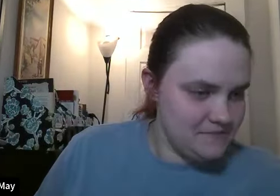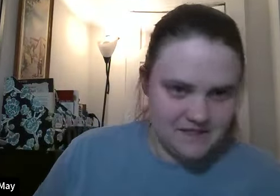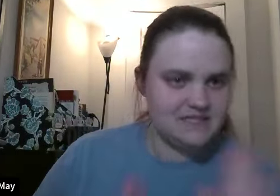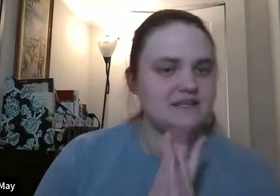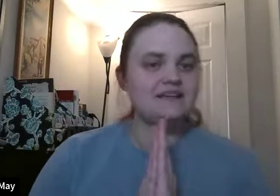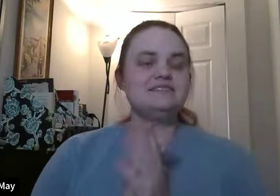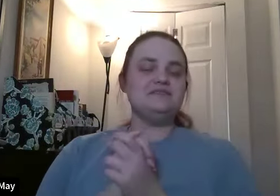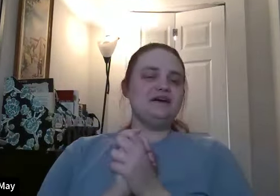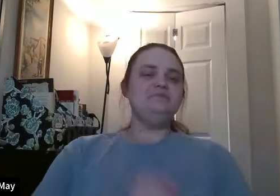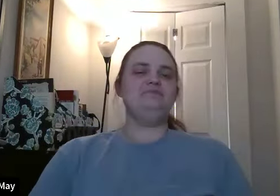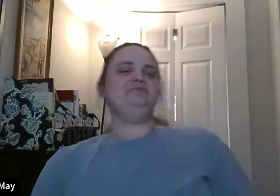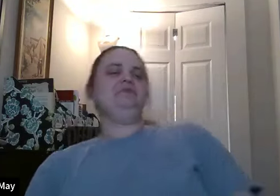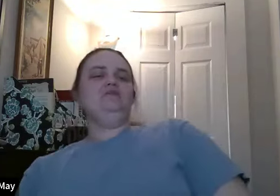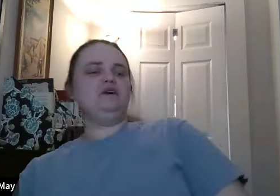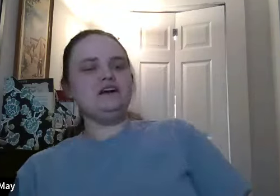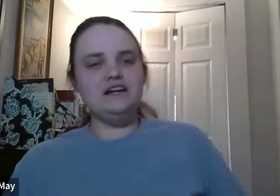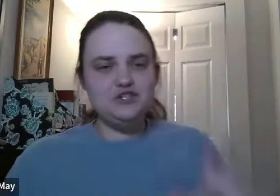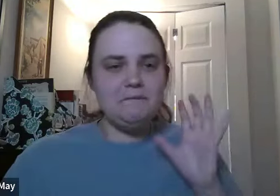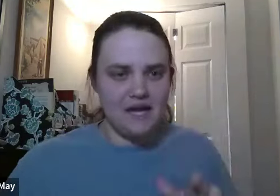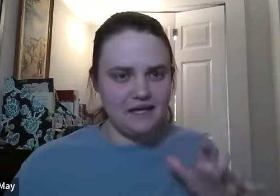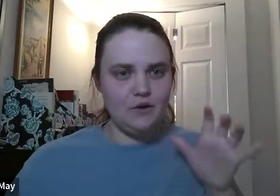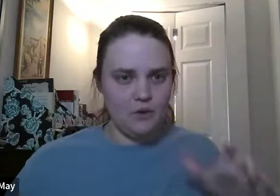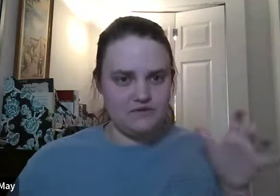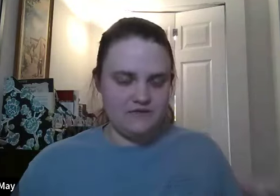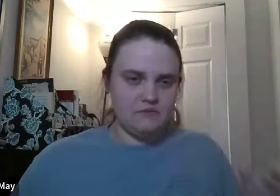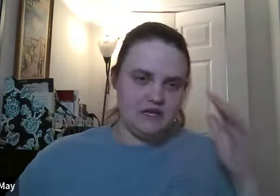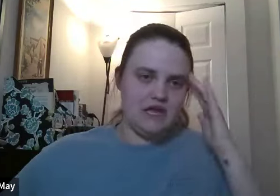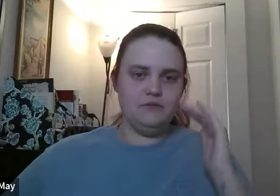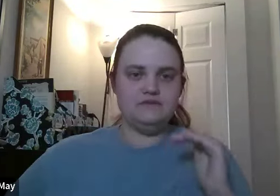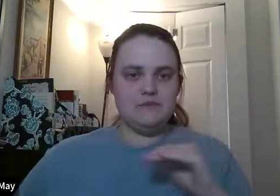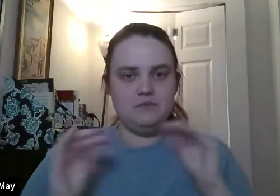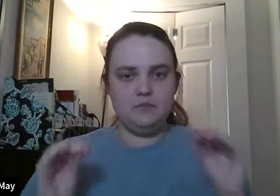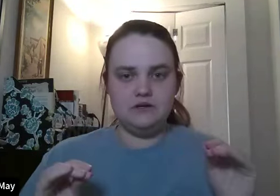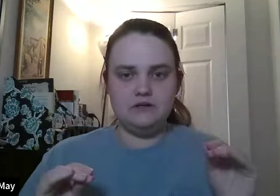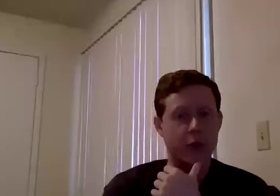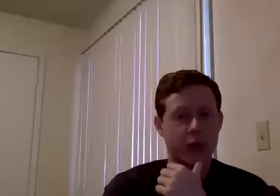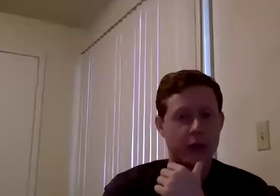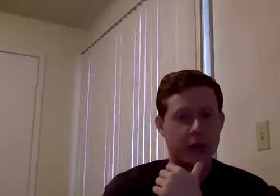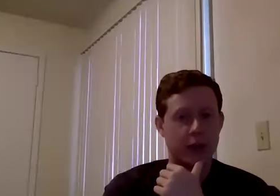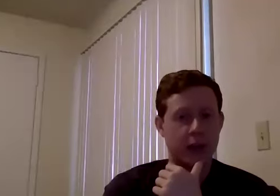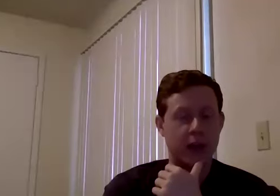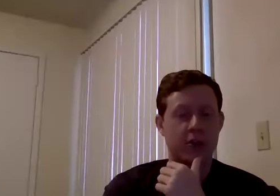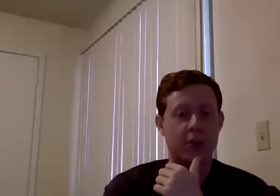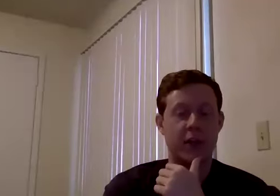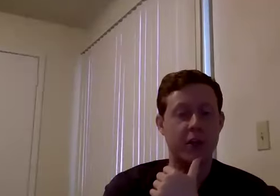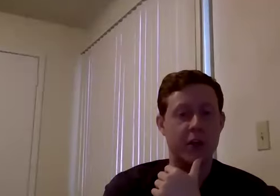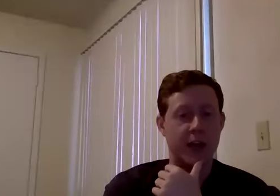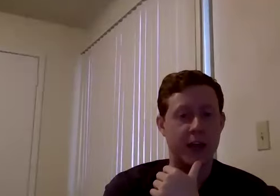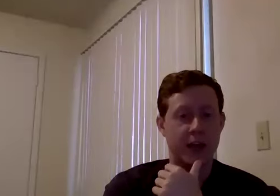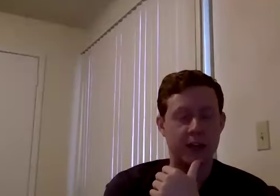family signs. All right. We're going to kind of do the main core of the family. And if we have time, add Question real quick. Yes. Yeah, so like good night, is that the